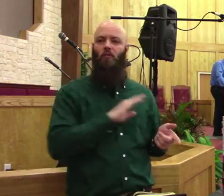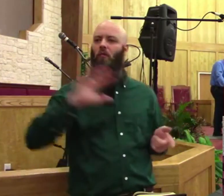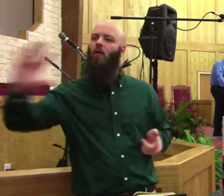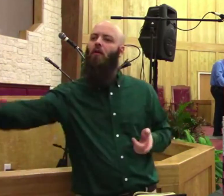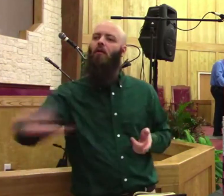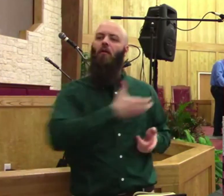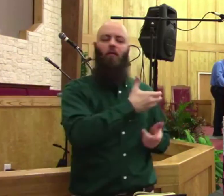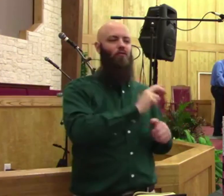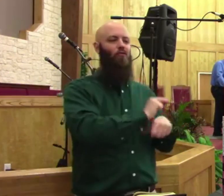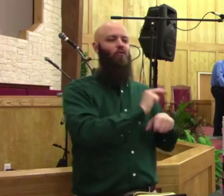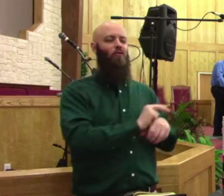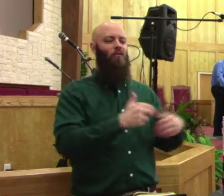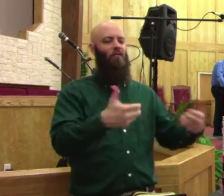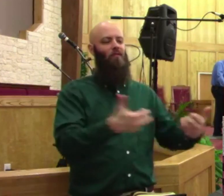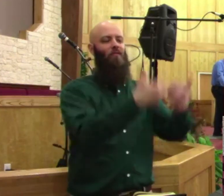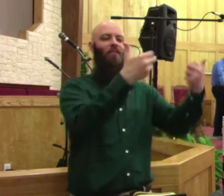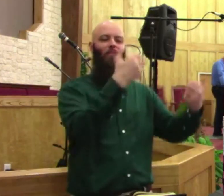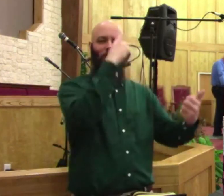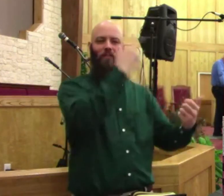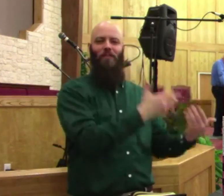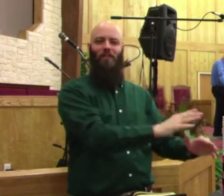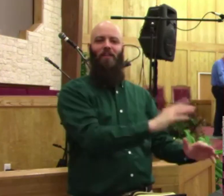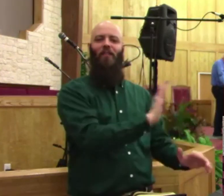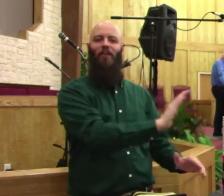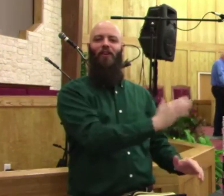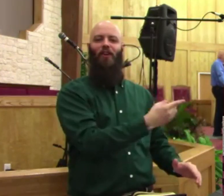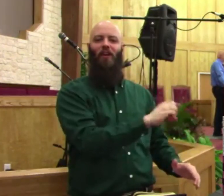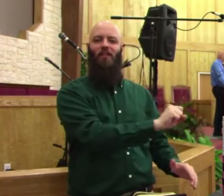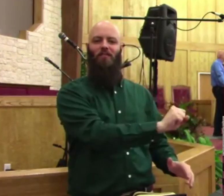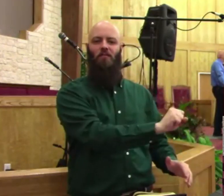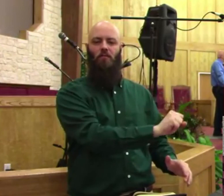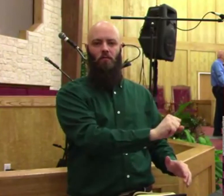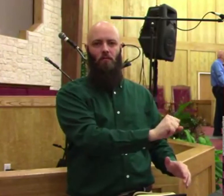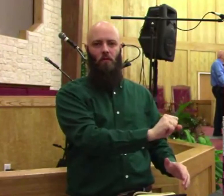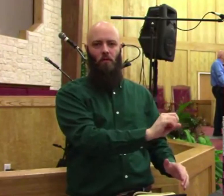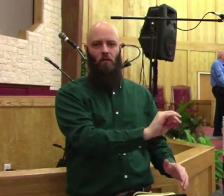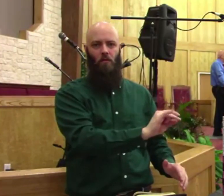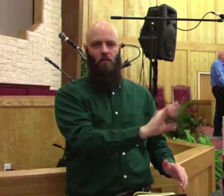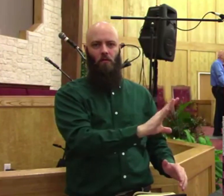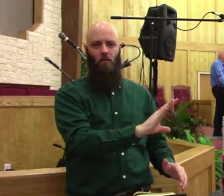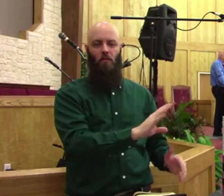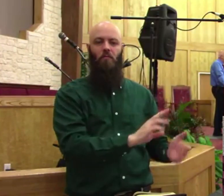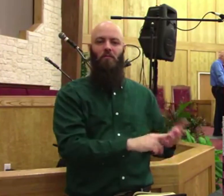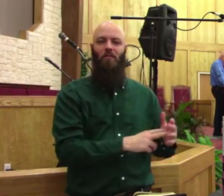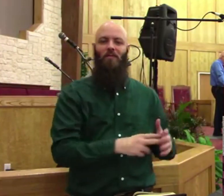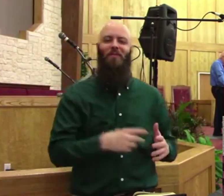praising their gods. This is what we think of your God.